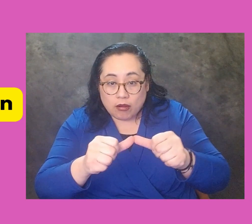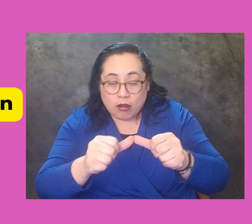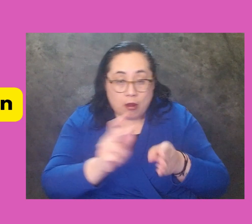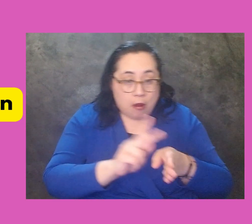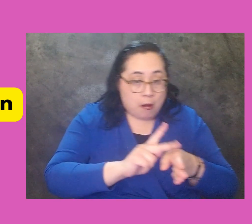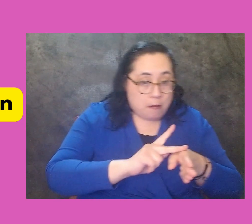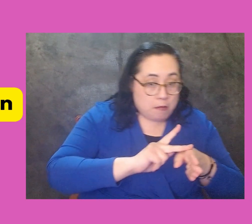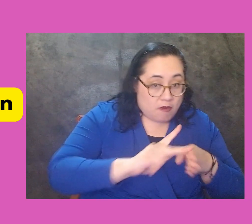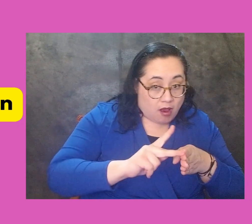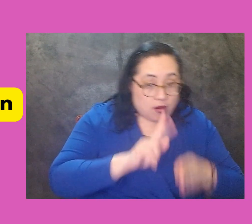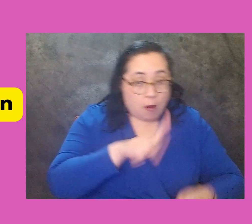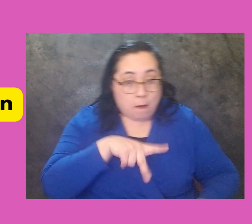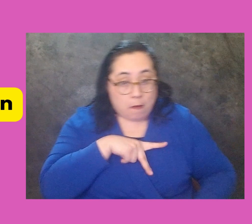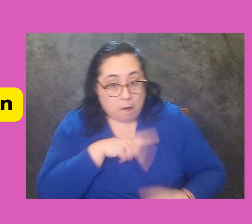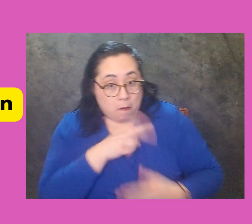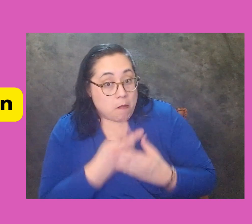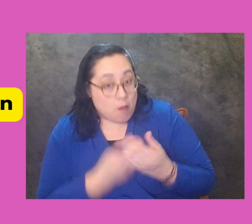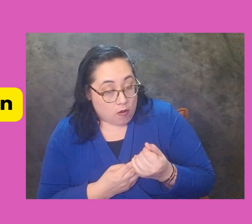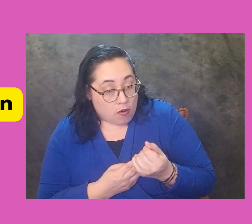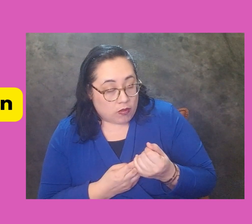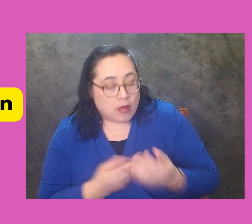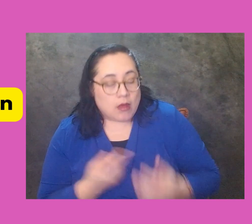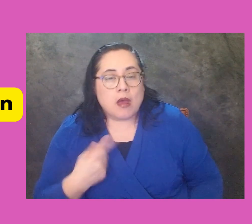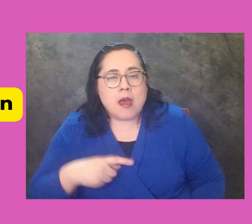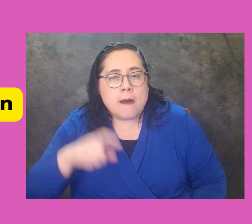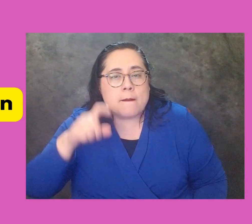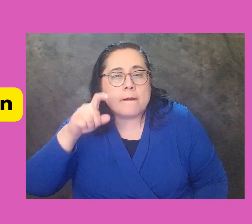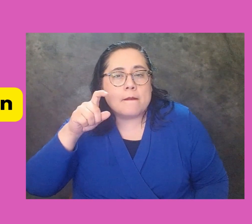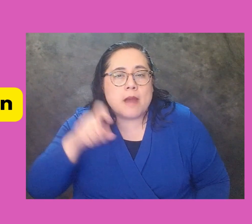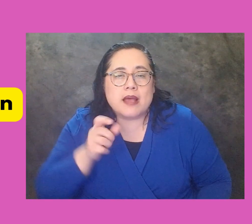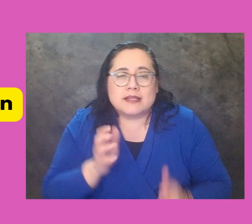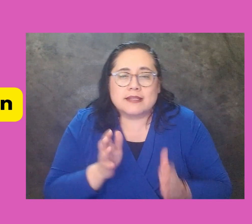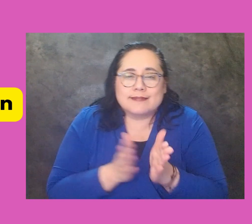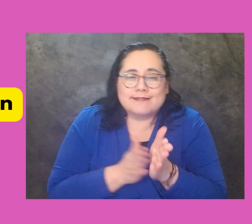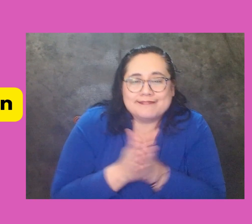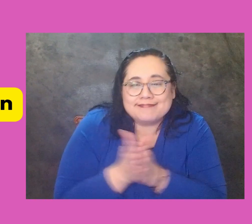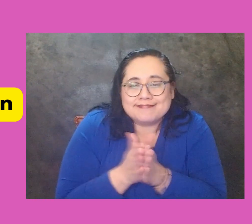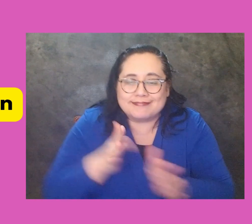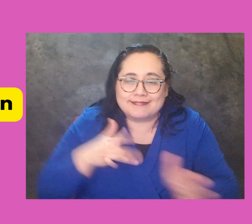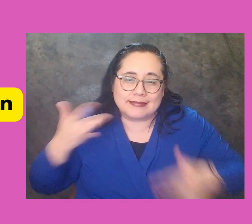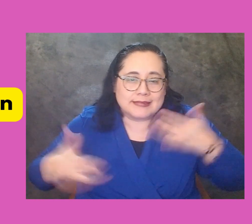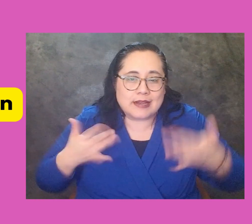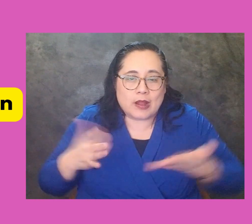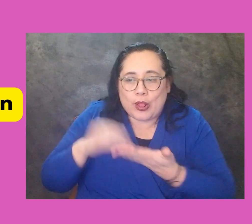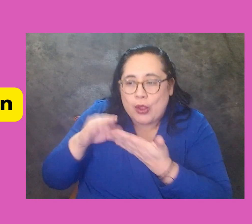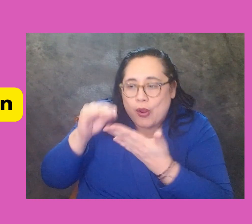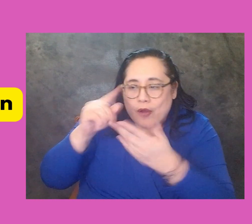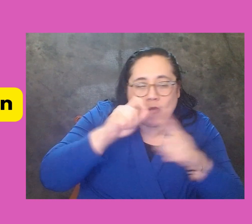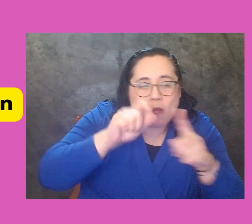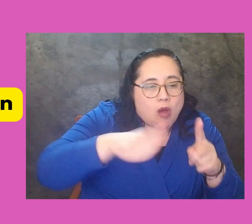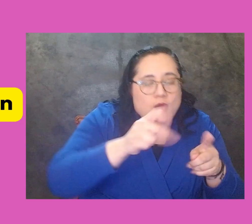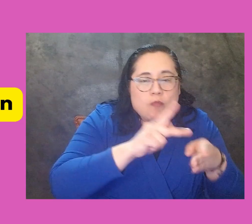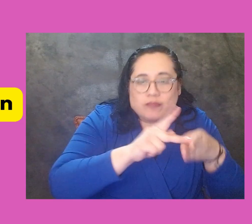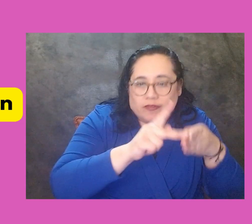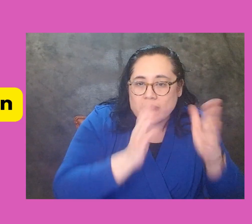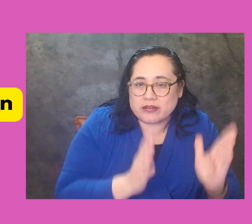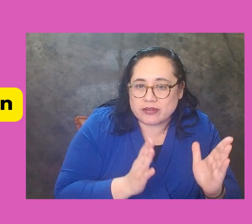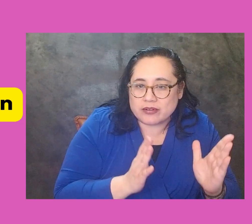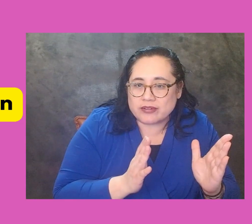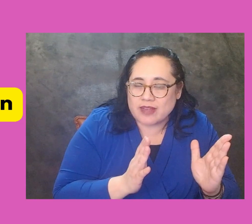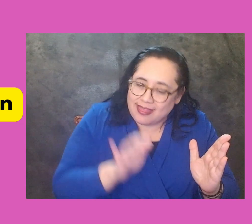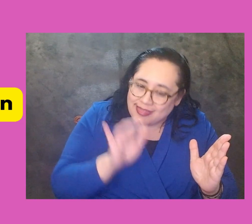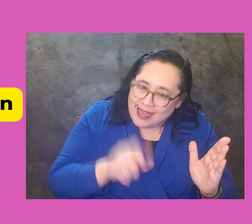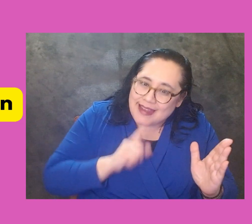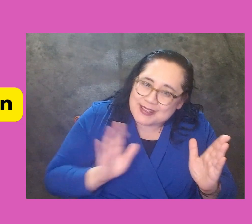self-analysis, both professional and personal. And it means that we should be motivated and excited to learn from other